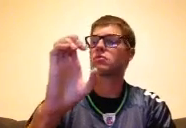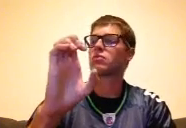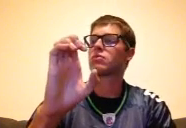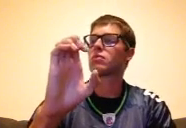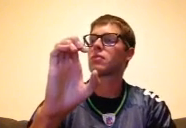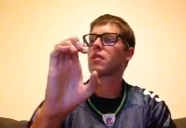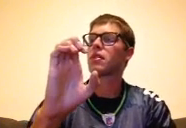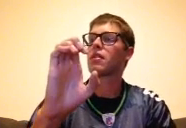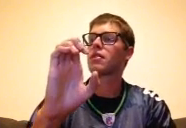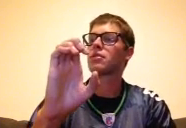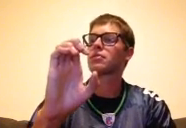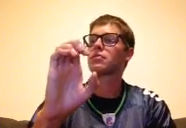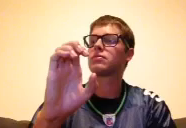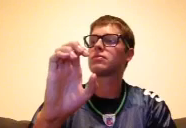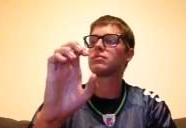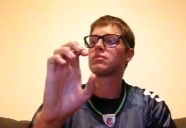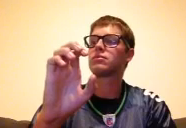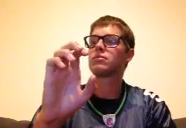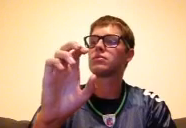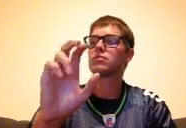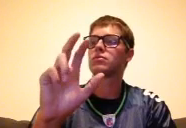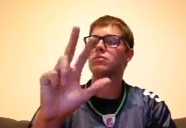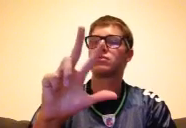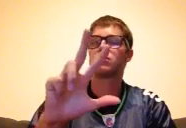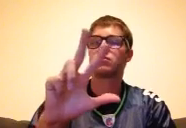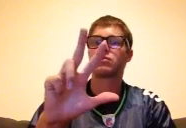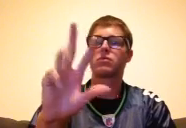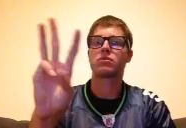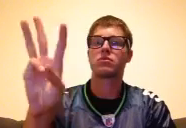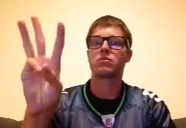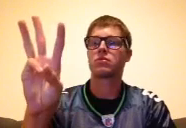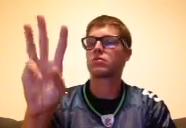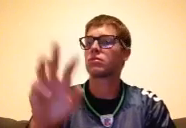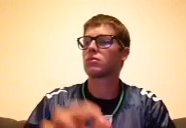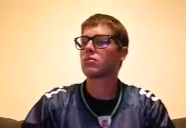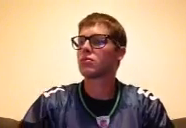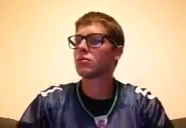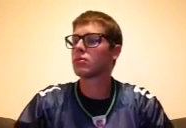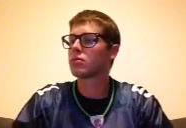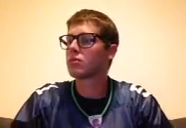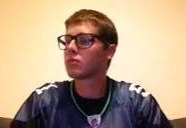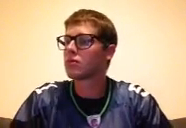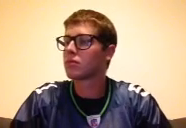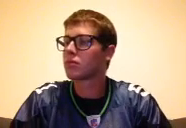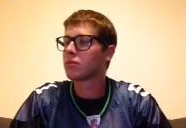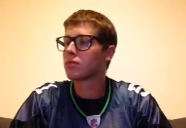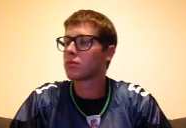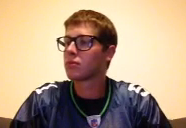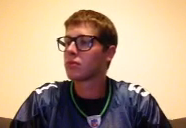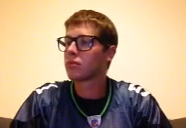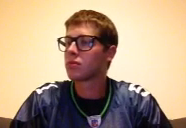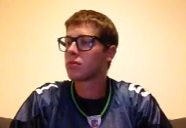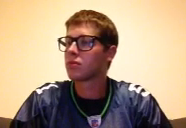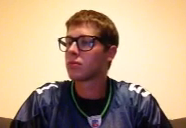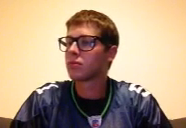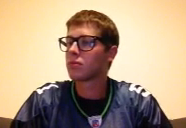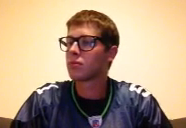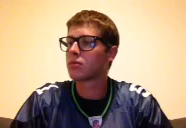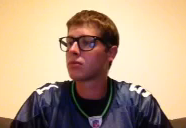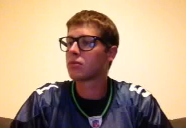better. Should have cashed in probably some more touchdowns and put our defense in a better situation because they played great. Was the noise a factor in some of the Yeah, it was loud, but we